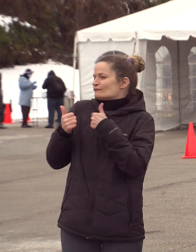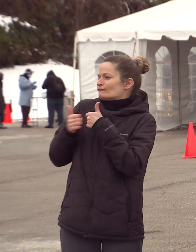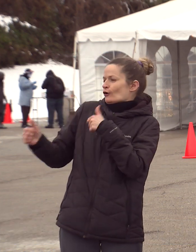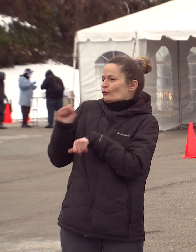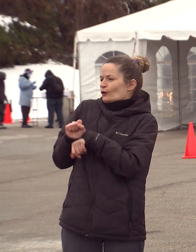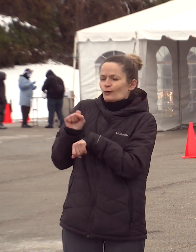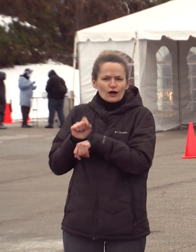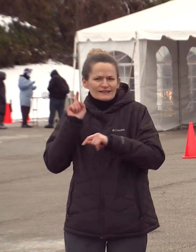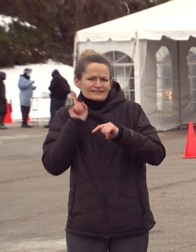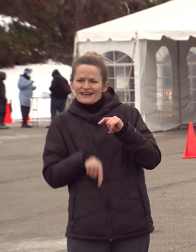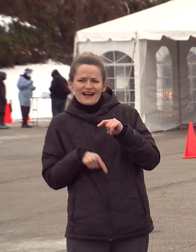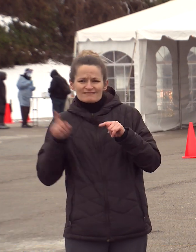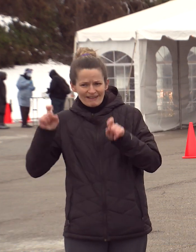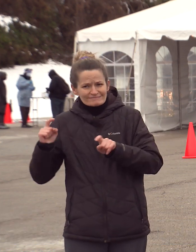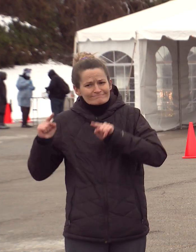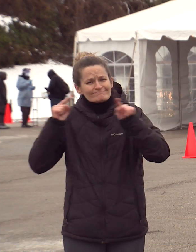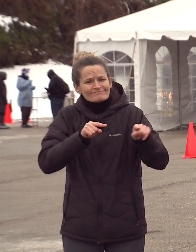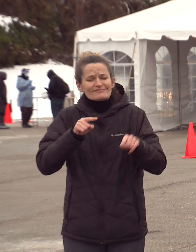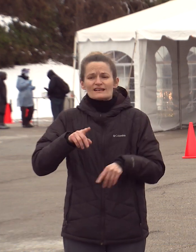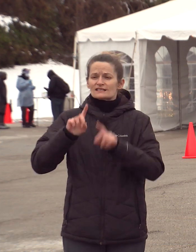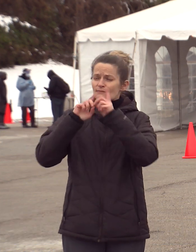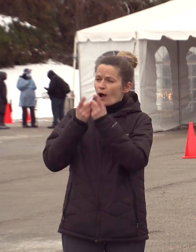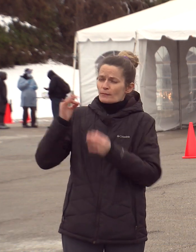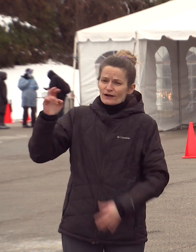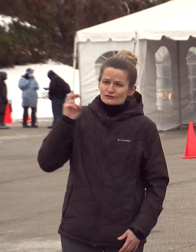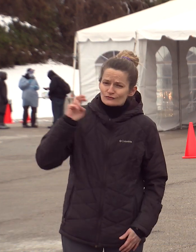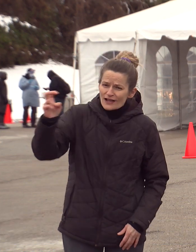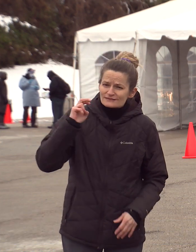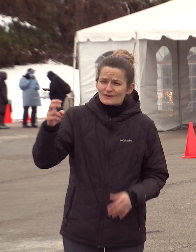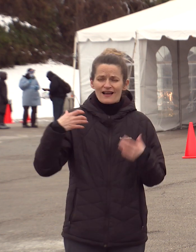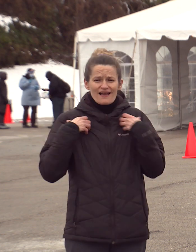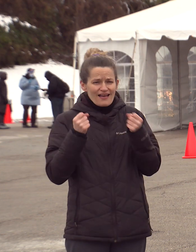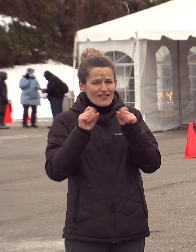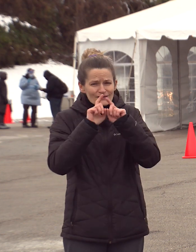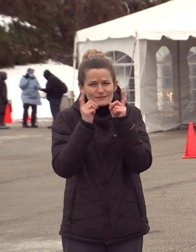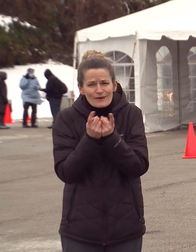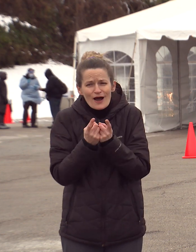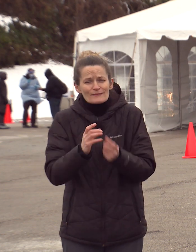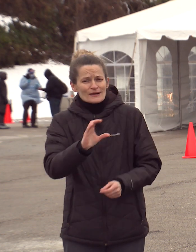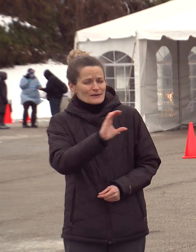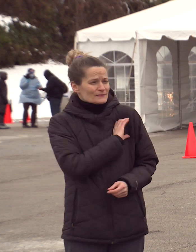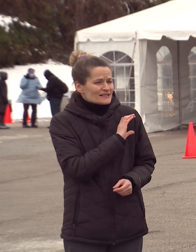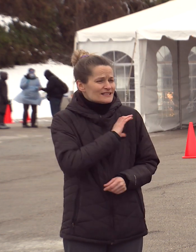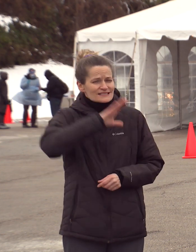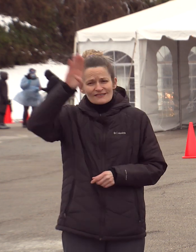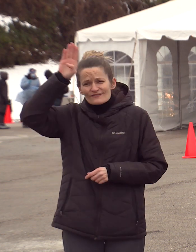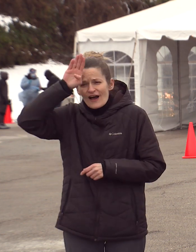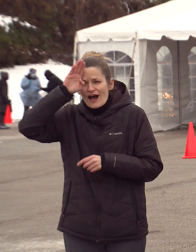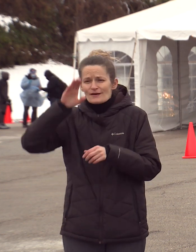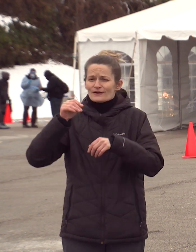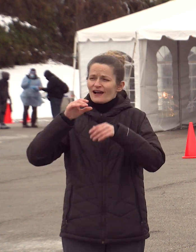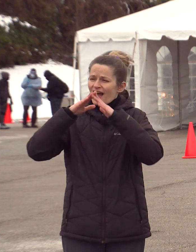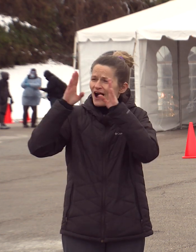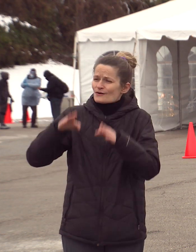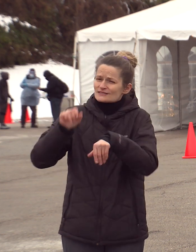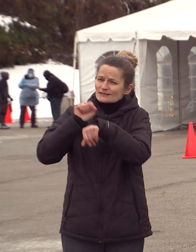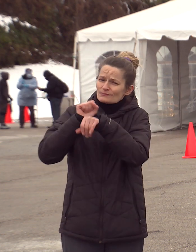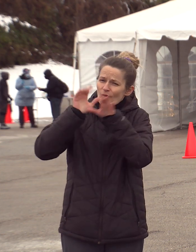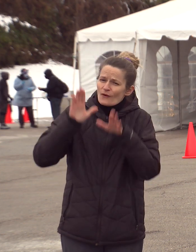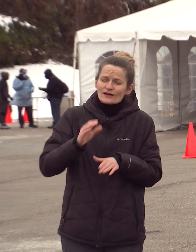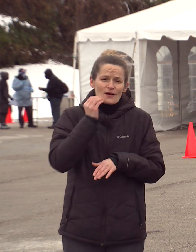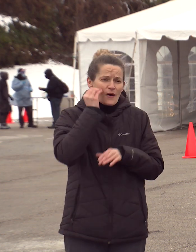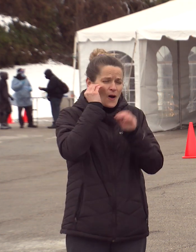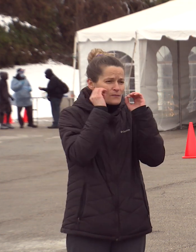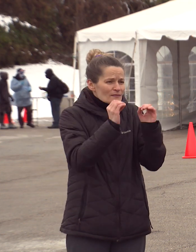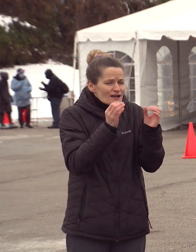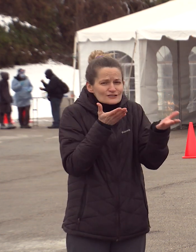Transportation, the Health Department, police and fire, and our housing employees, homeless services, who are going to be on the